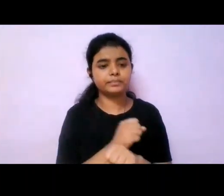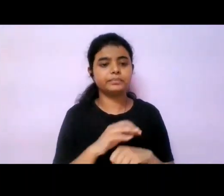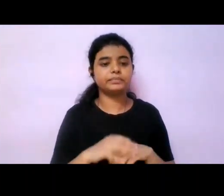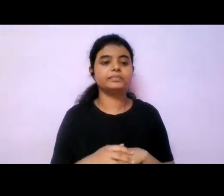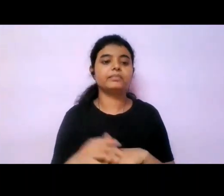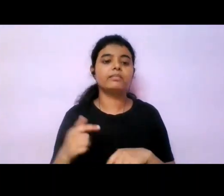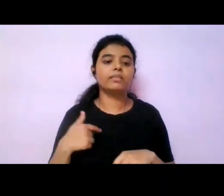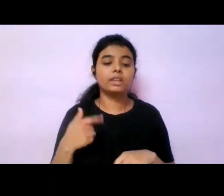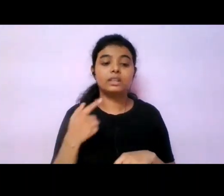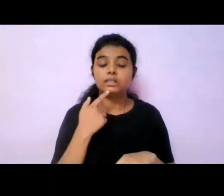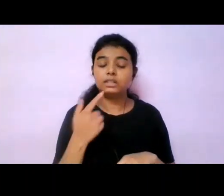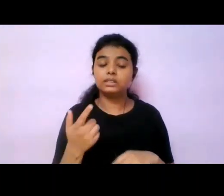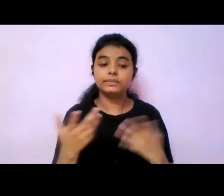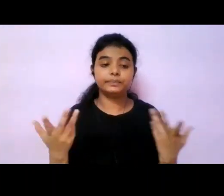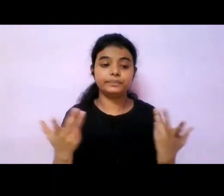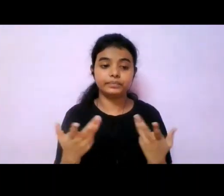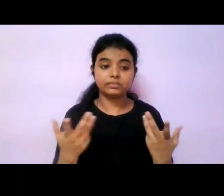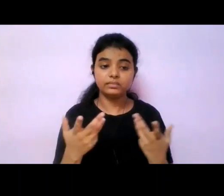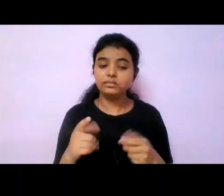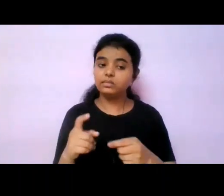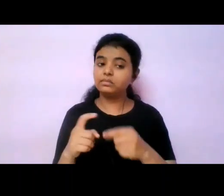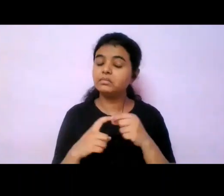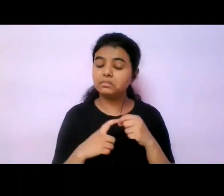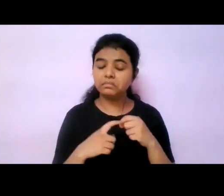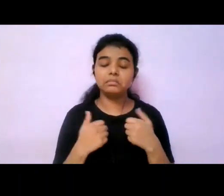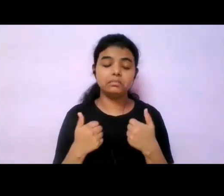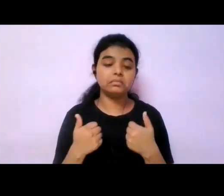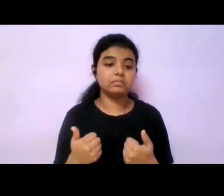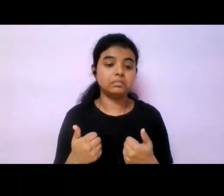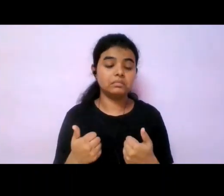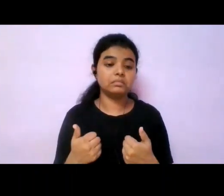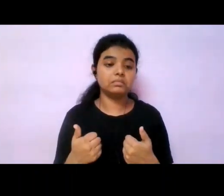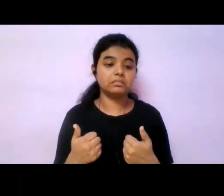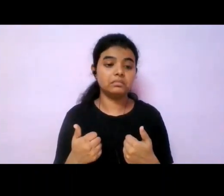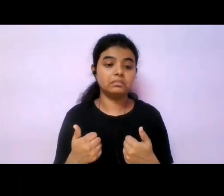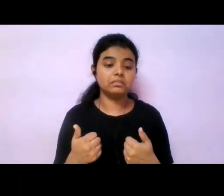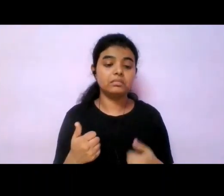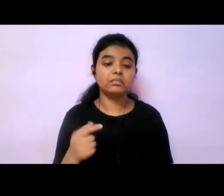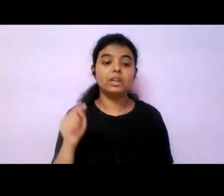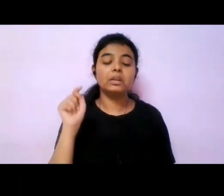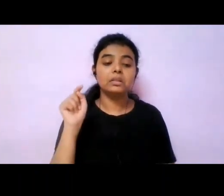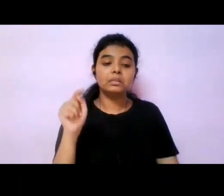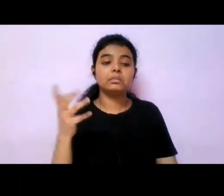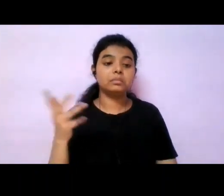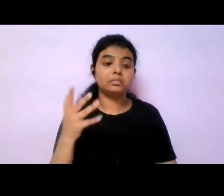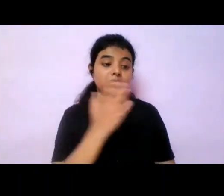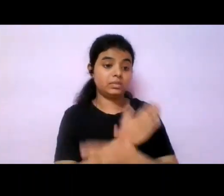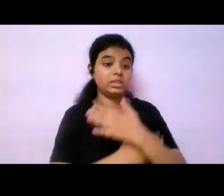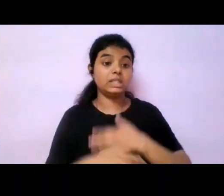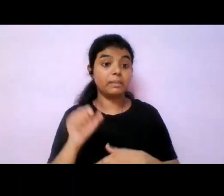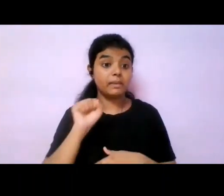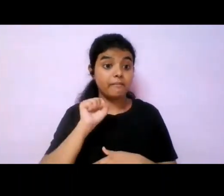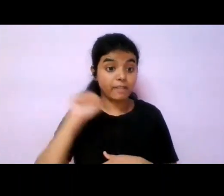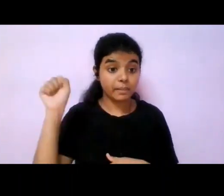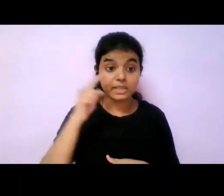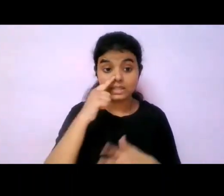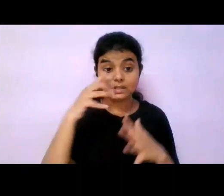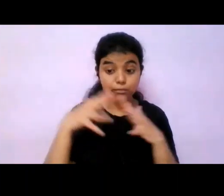So I think it's a very important question you pose. And again, I would point here to the work, particularly disabled feminists,